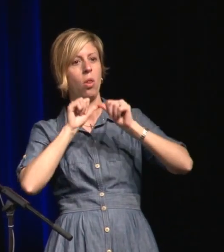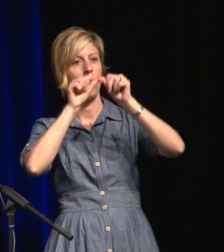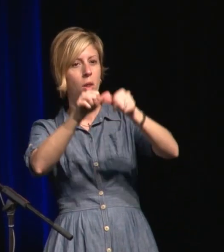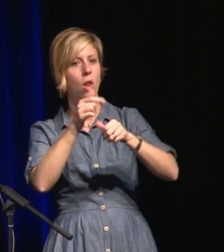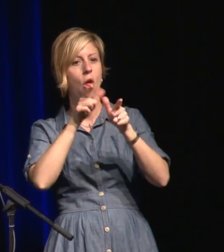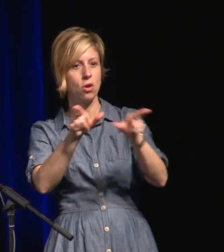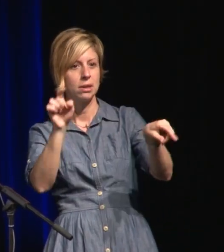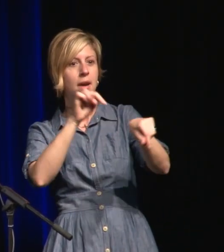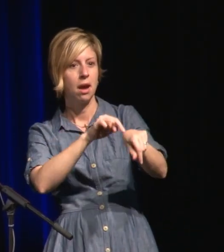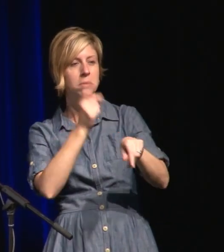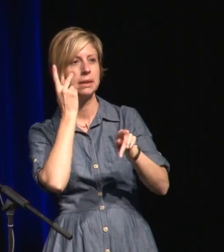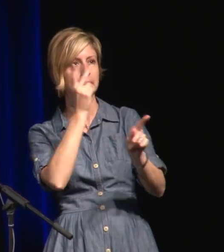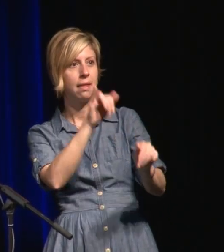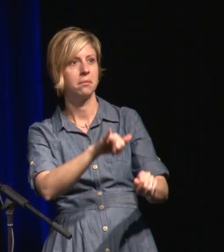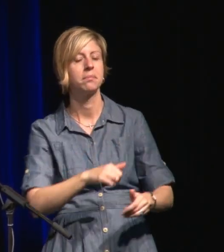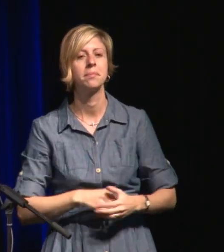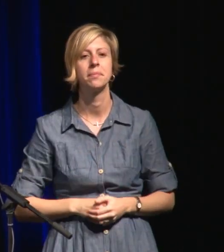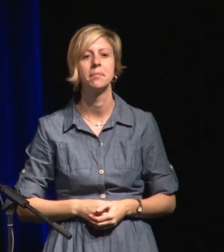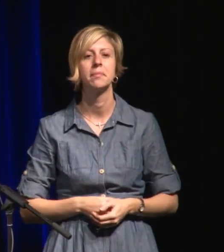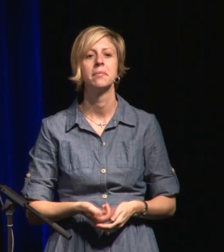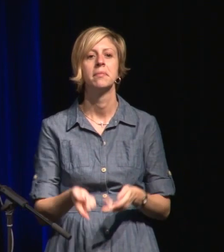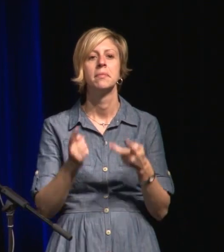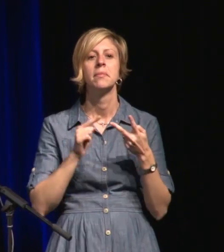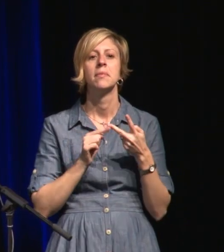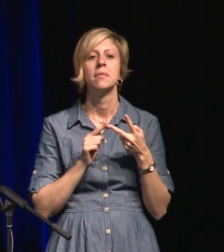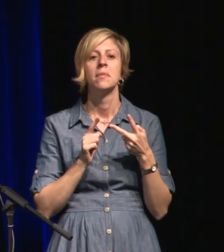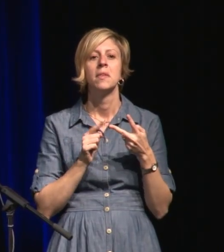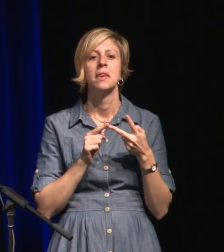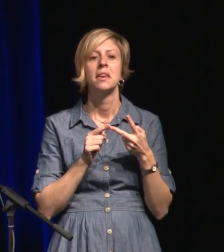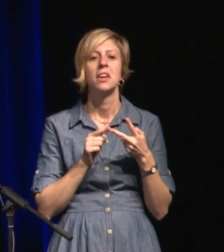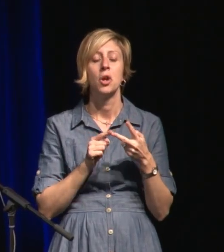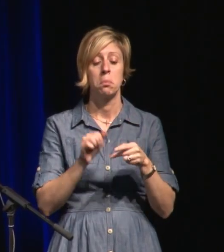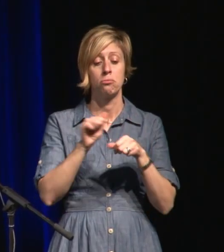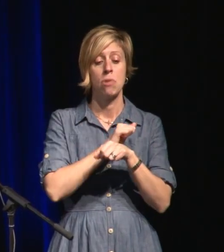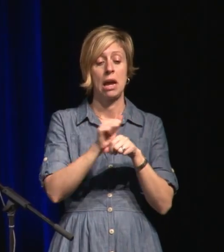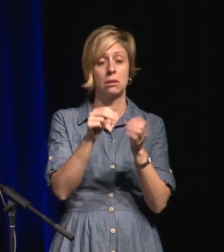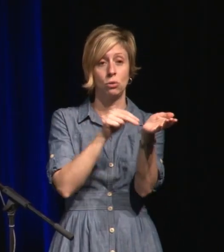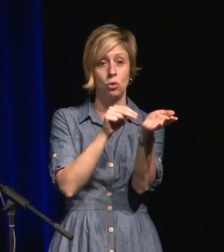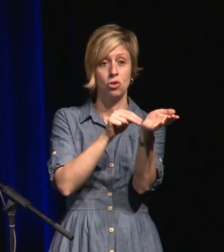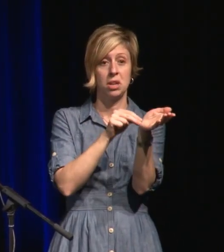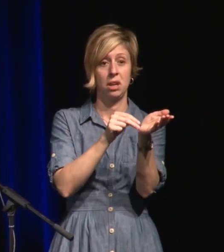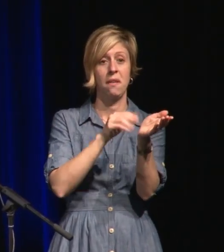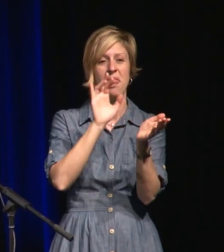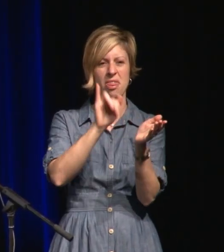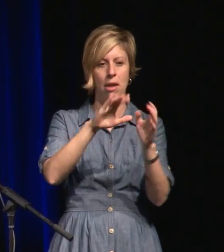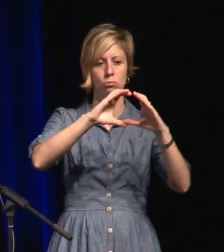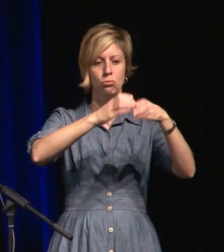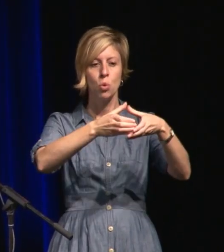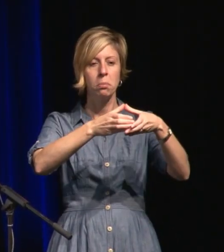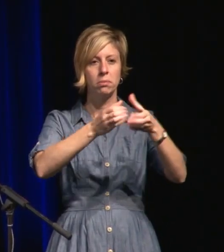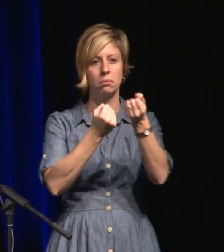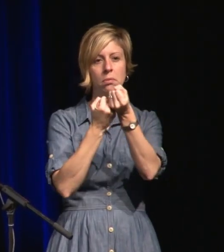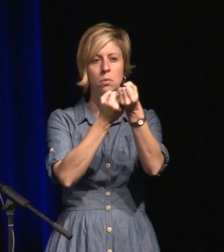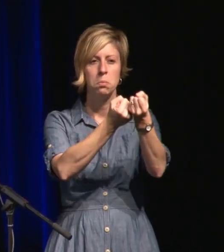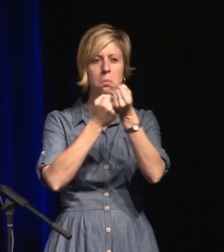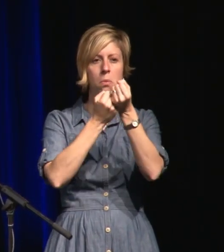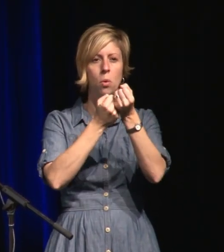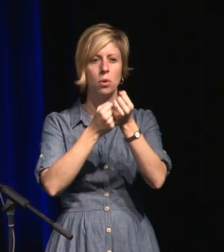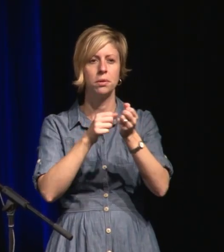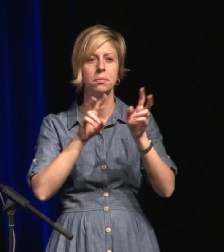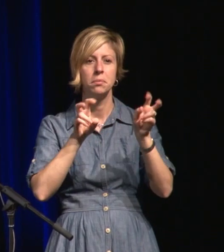like to share with you all is the work of our practical nursing students and their commitment to support Loaves and Fishes here in the